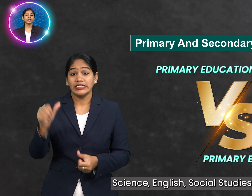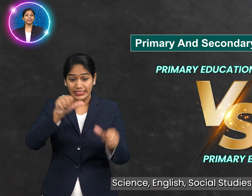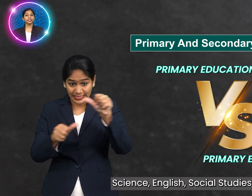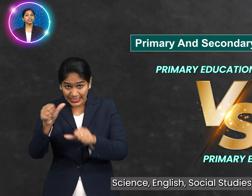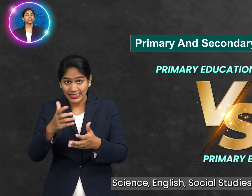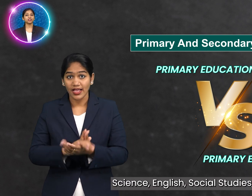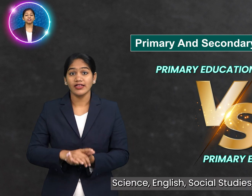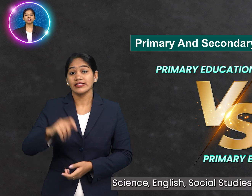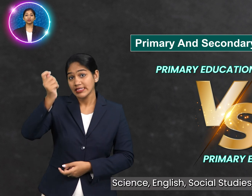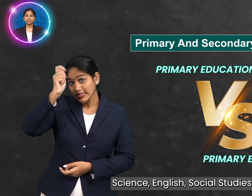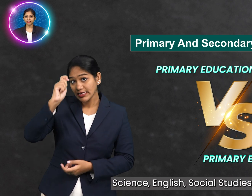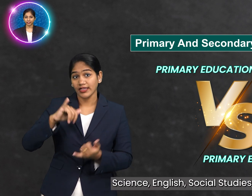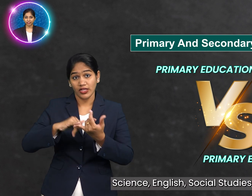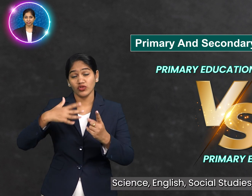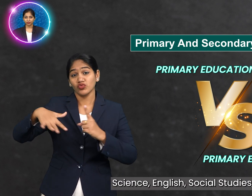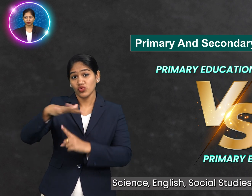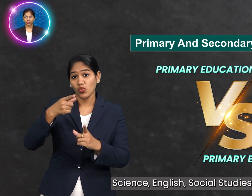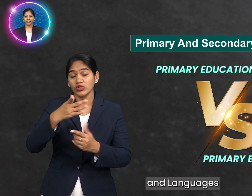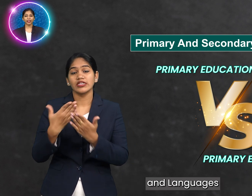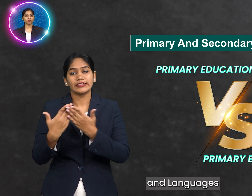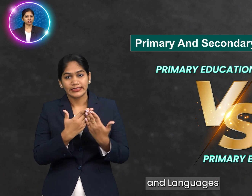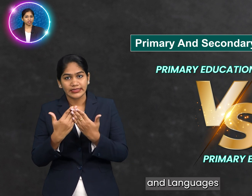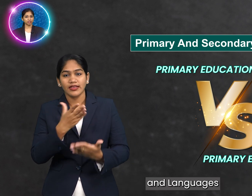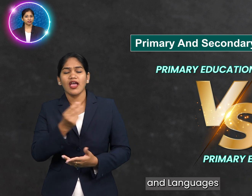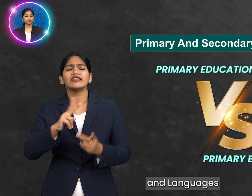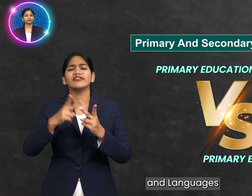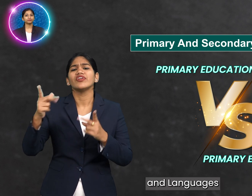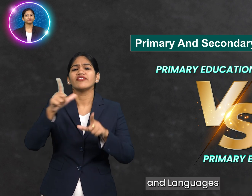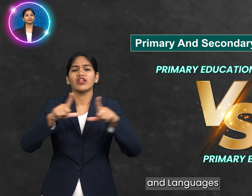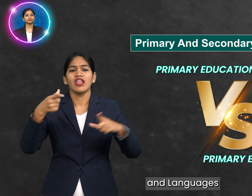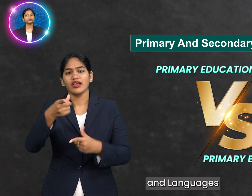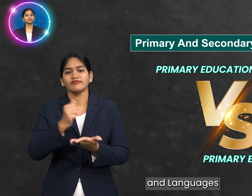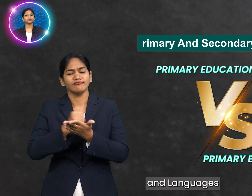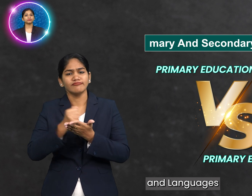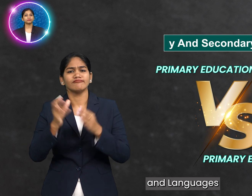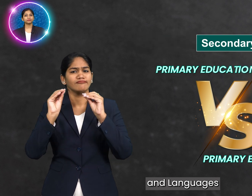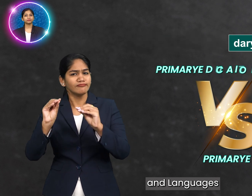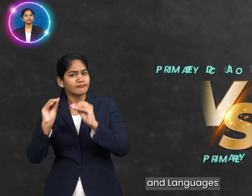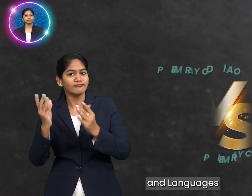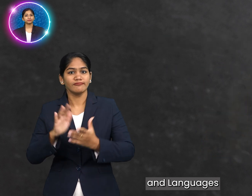science, English, social studies, and languages.